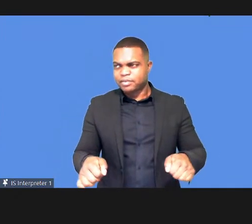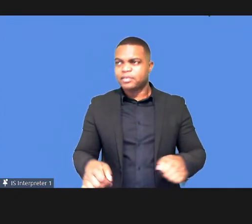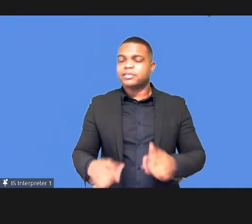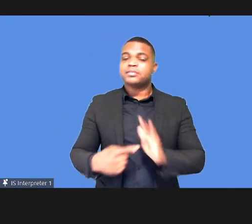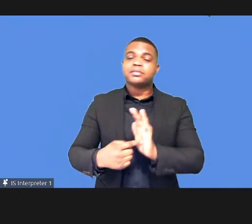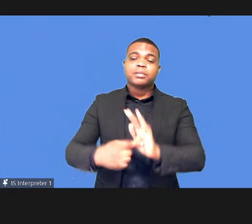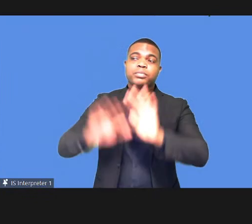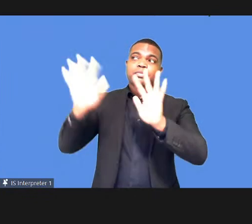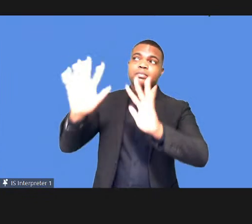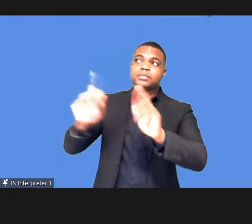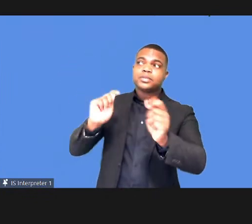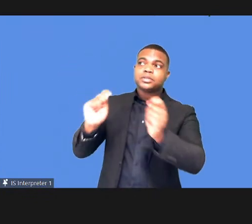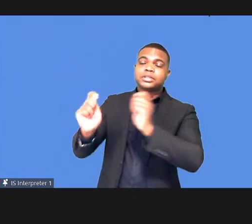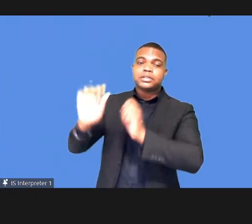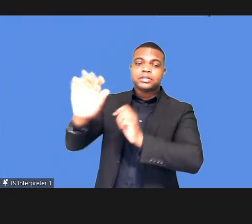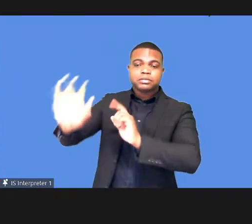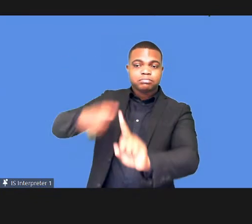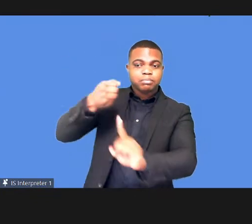measure